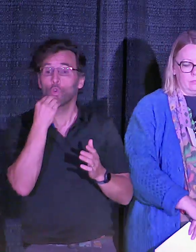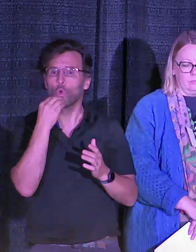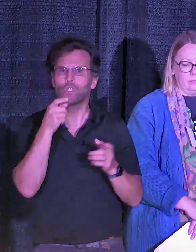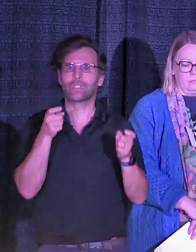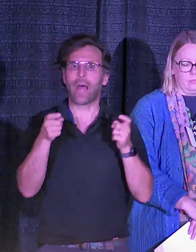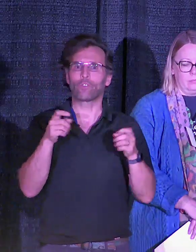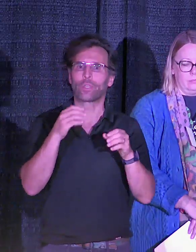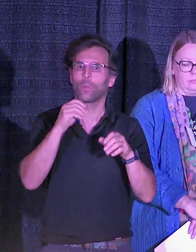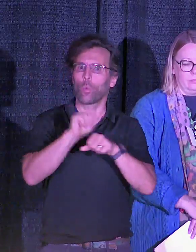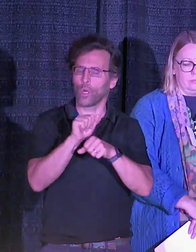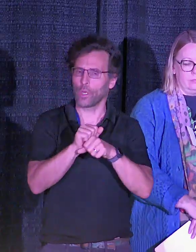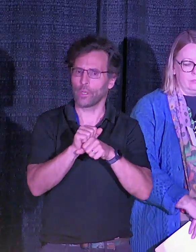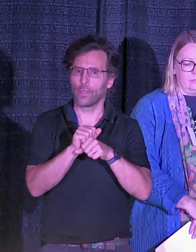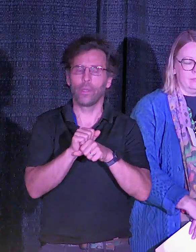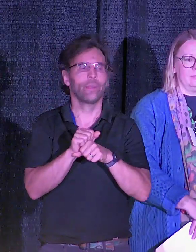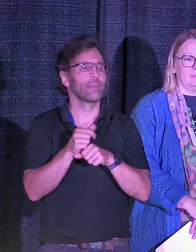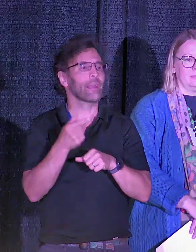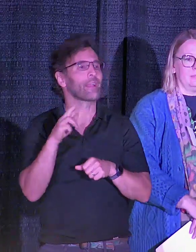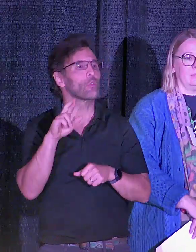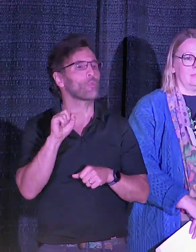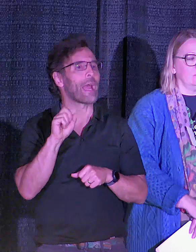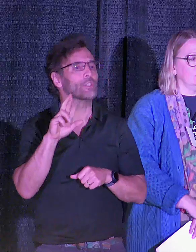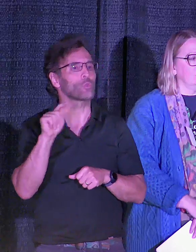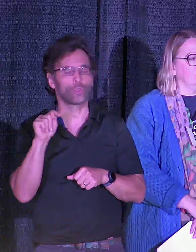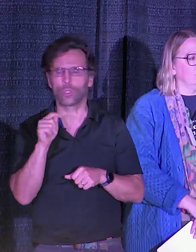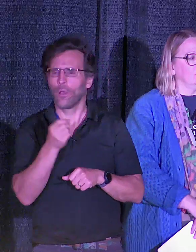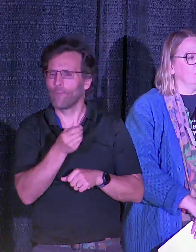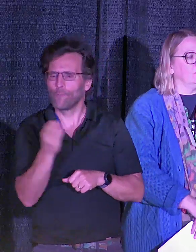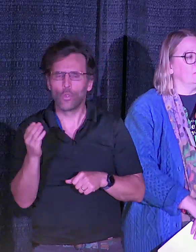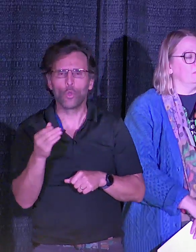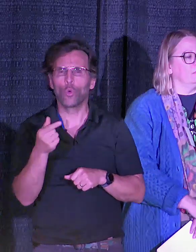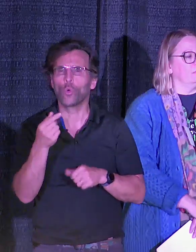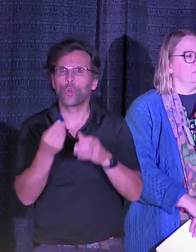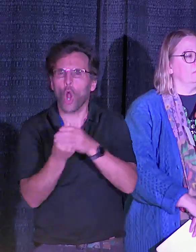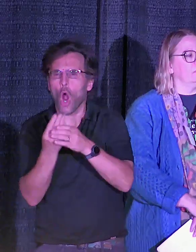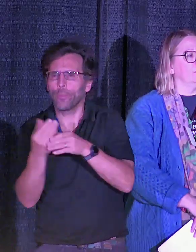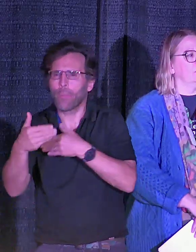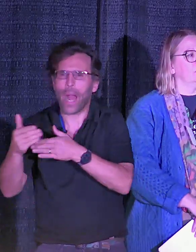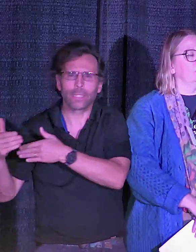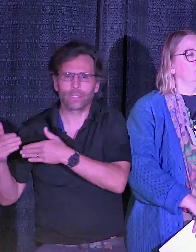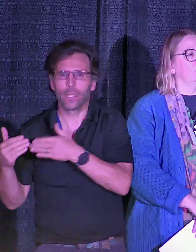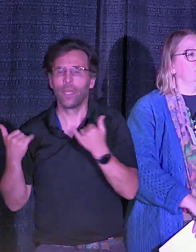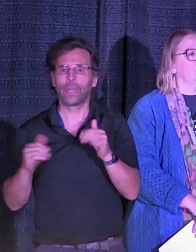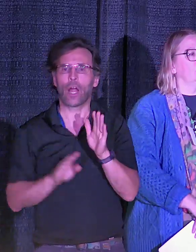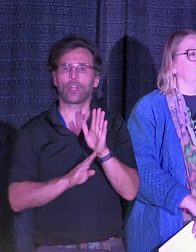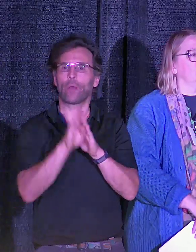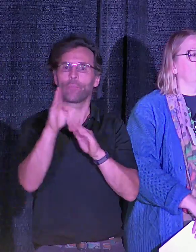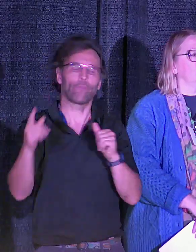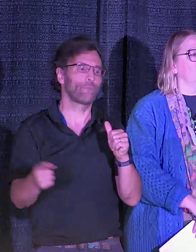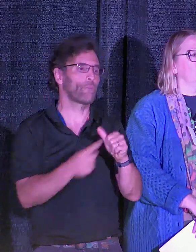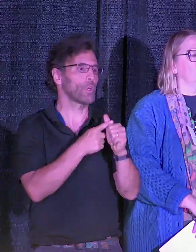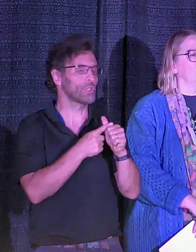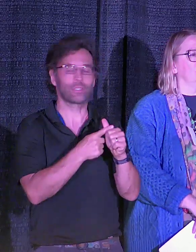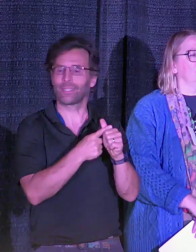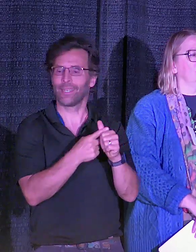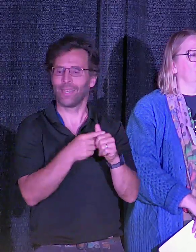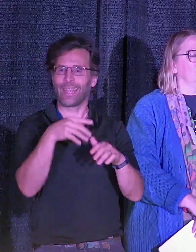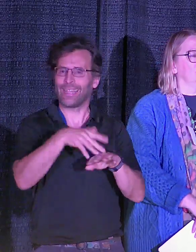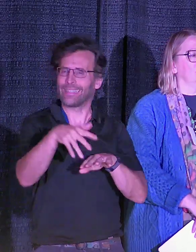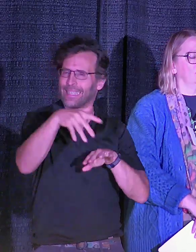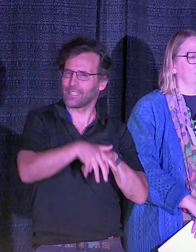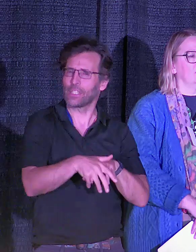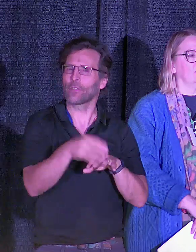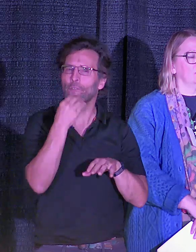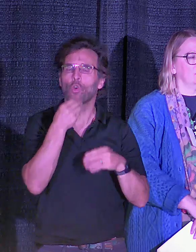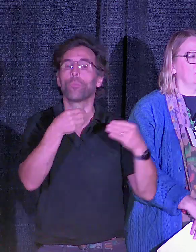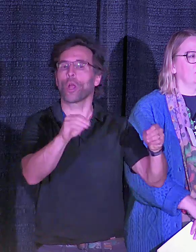work in a grassroots style with a few garden boxes, and is now developing the region's first Indigenous food market and will